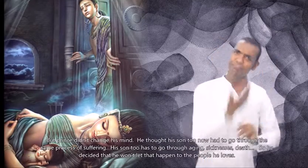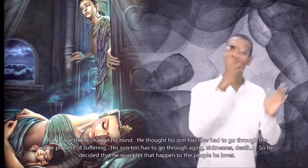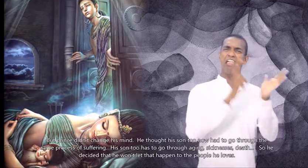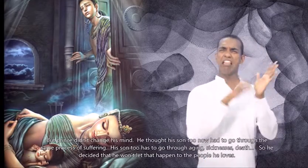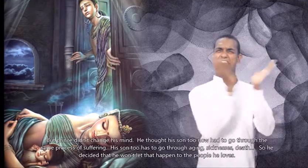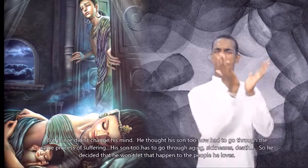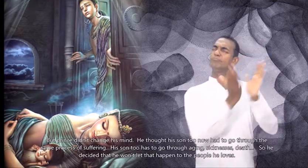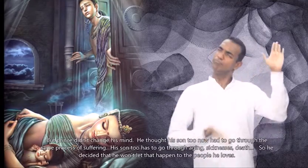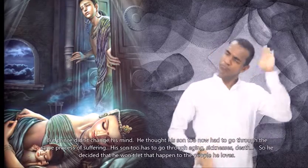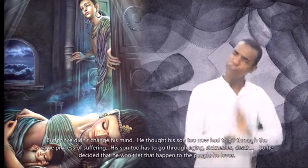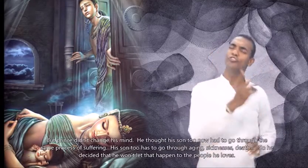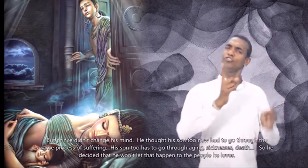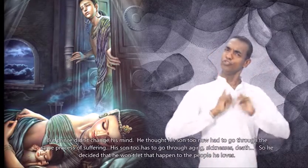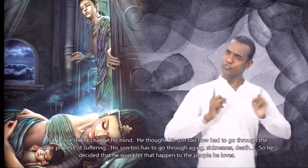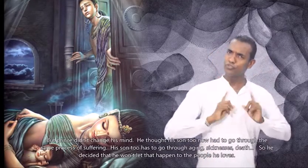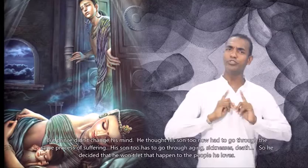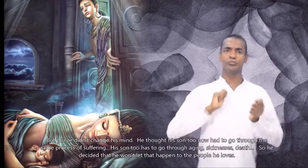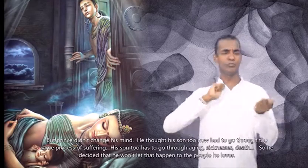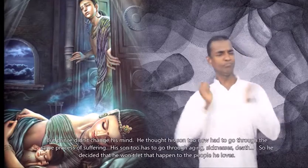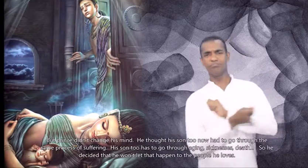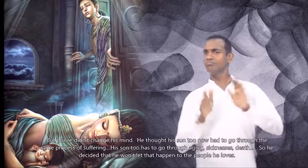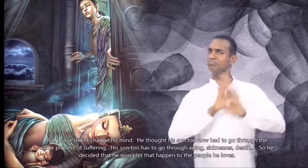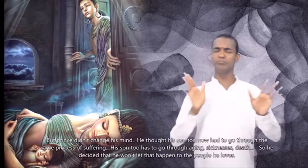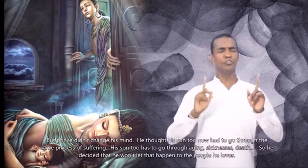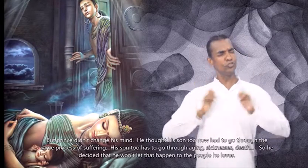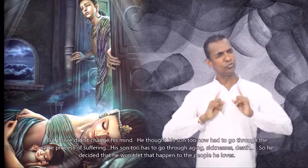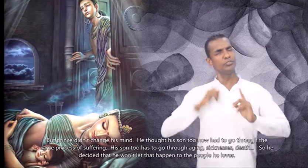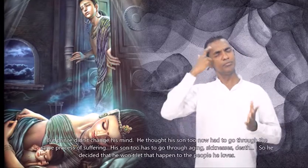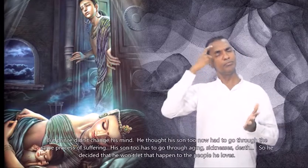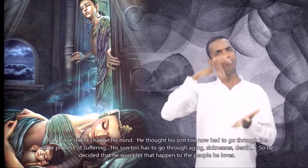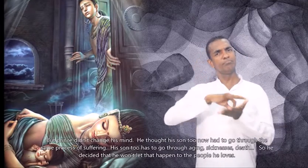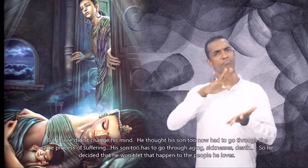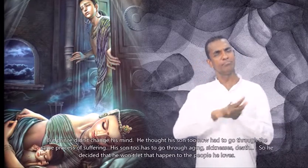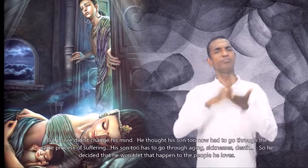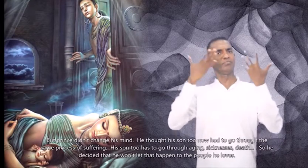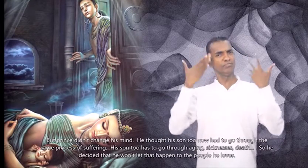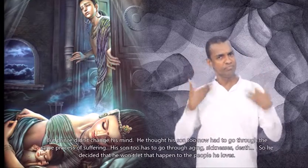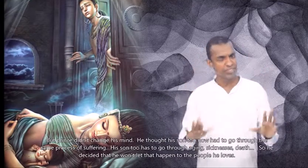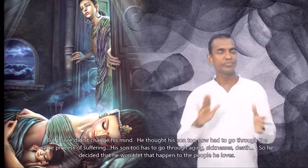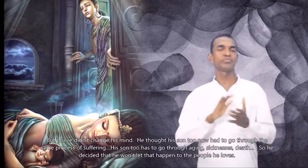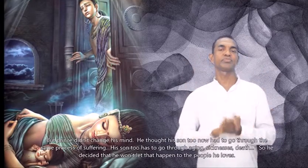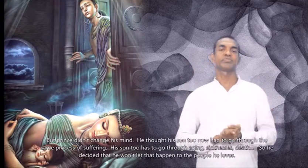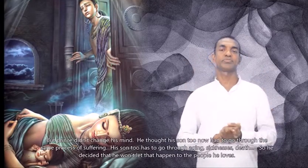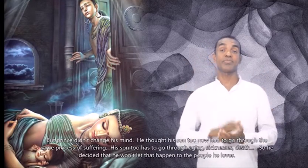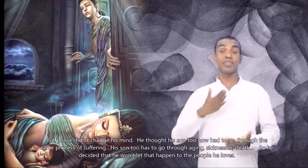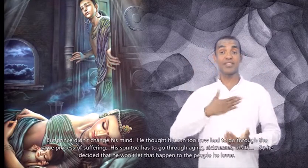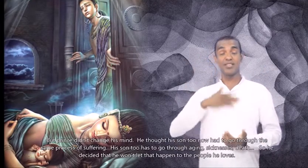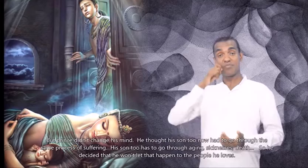suffering. His son too has to go through aging, sicknesses, death. So he decided that